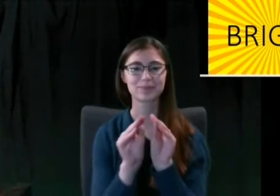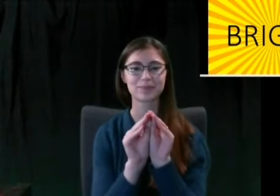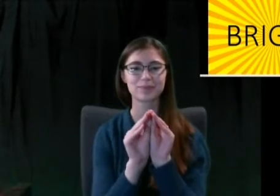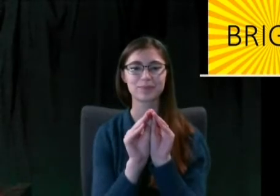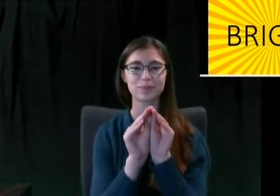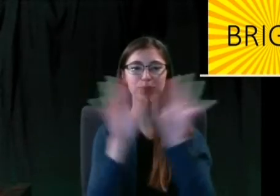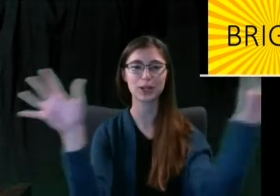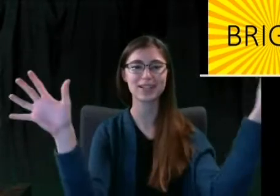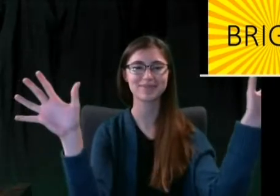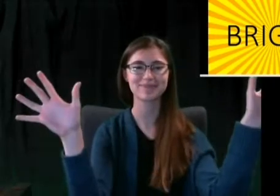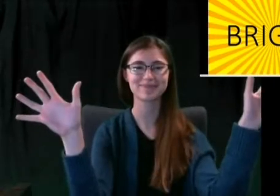Bright.